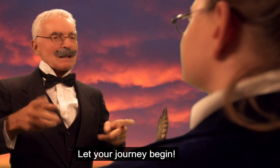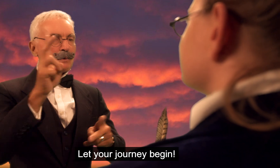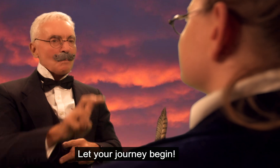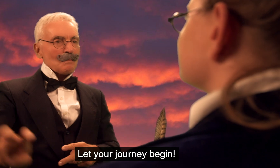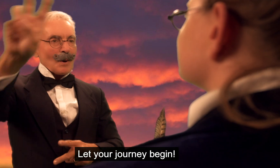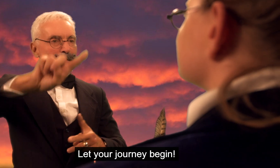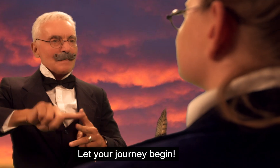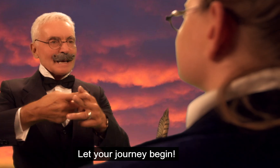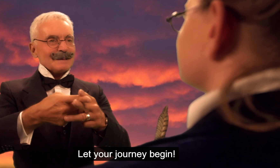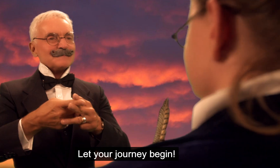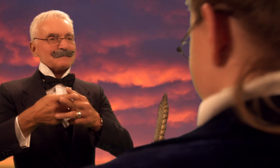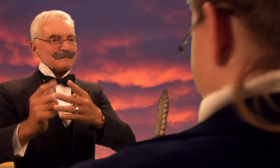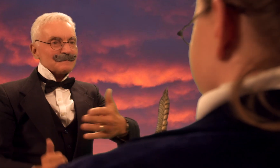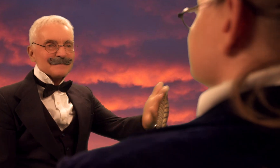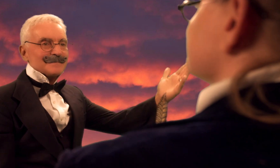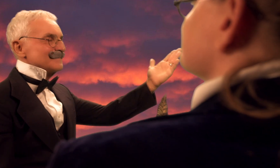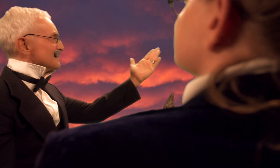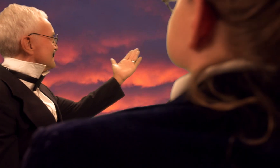Let your journey begin.